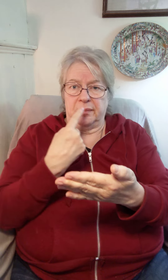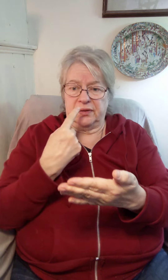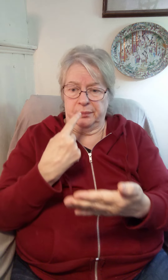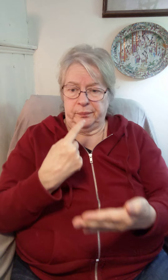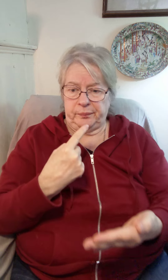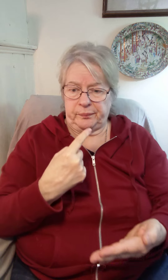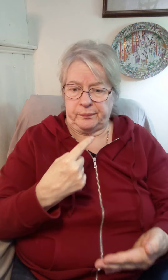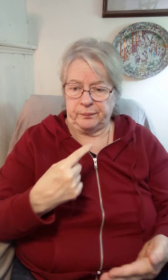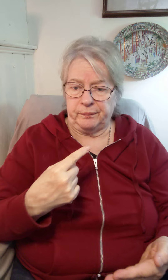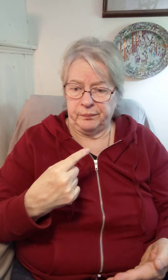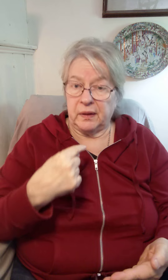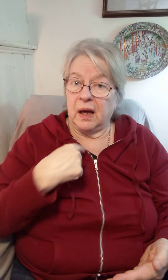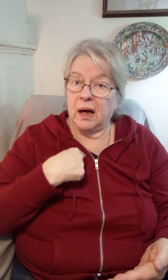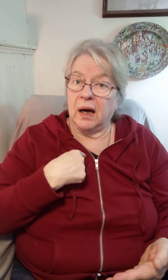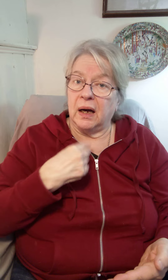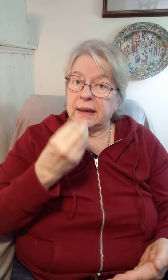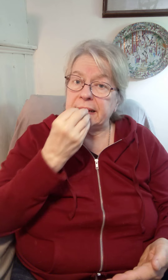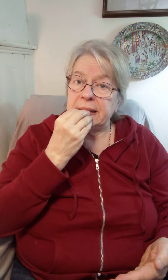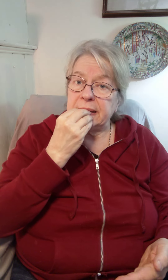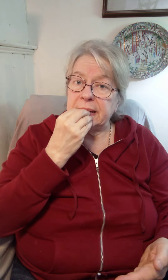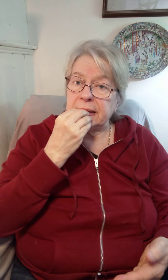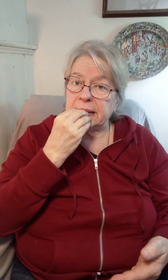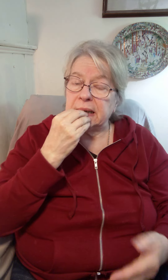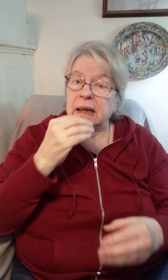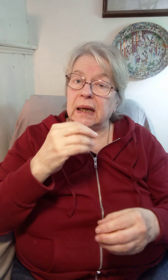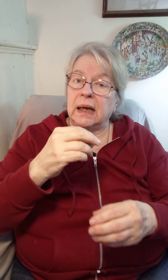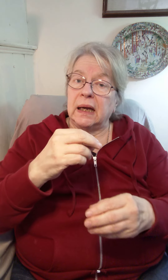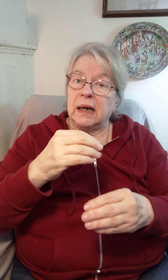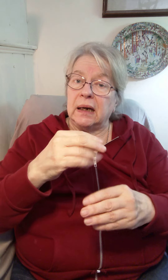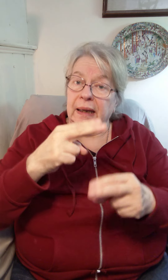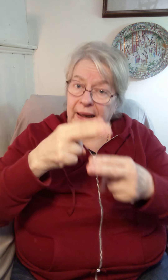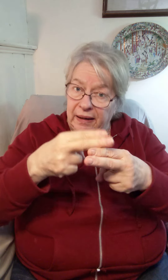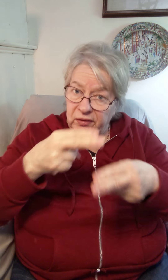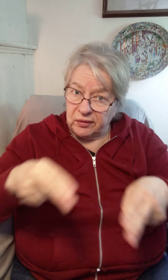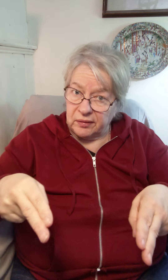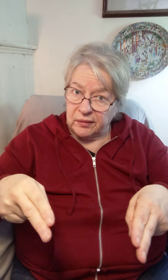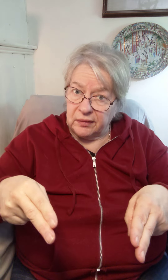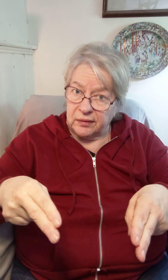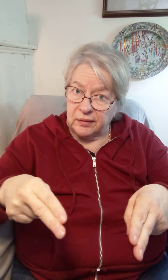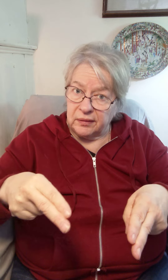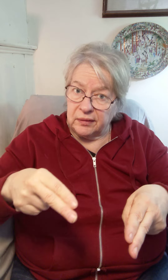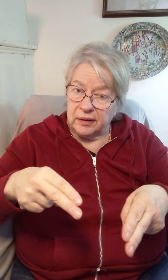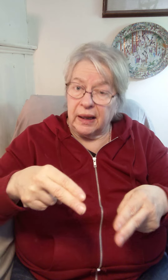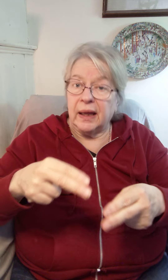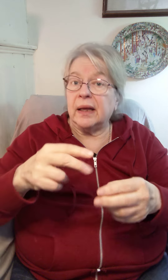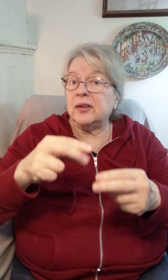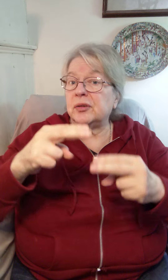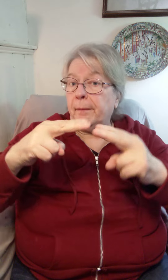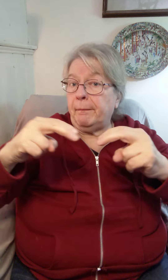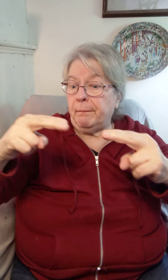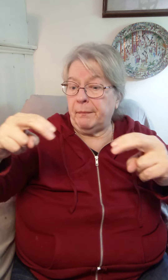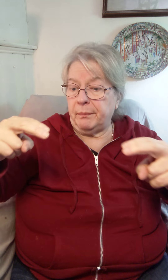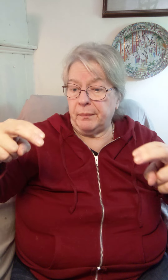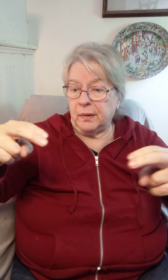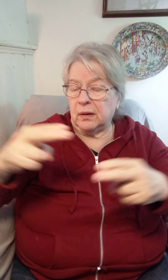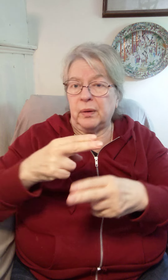sometimes I eat eggs and wait a